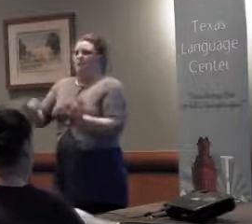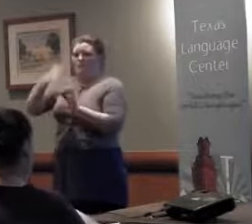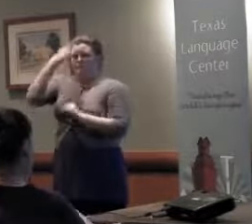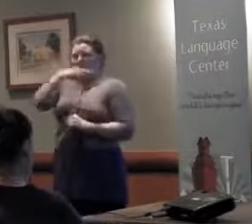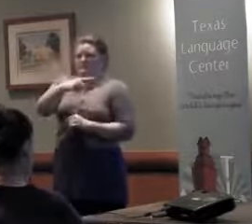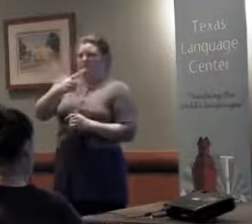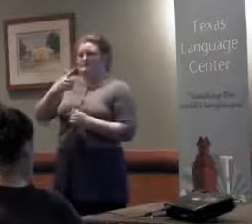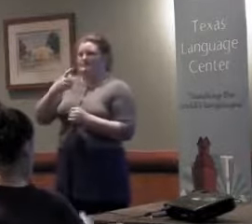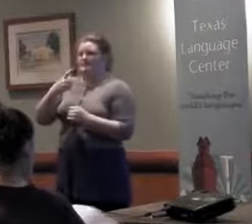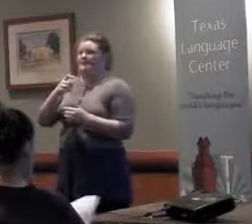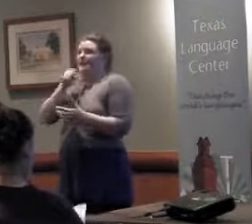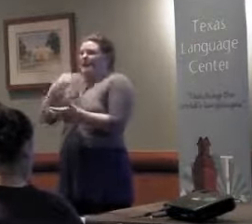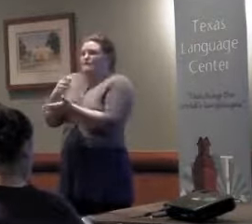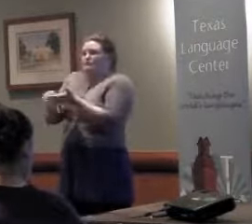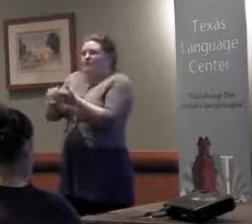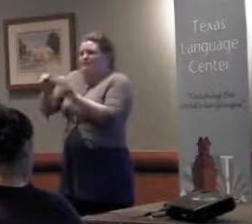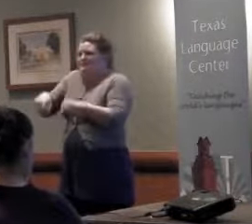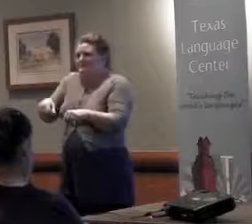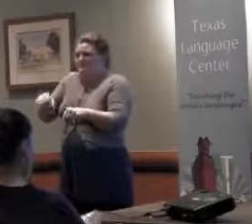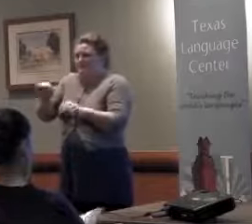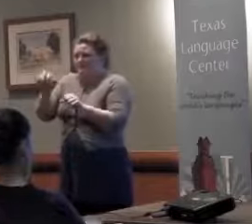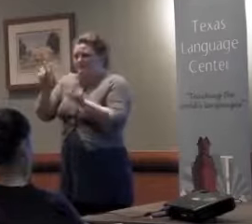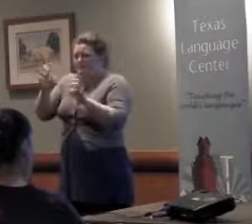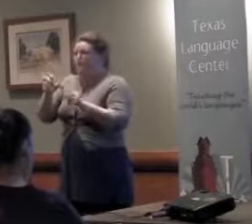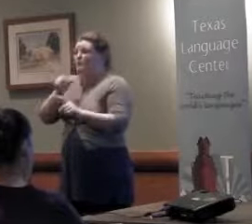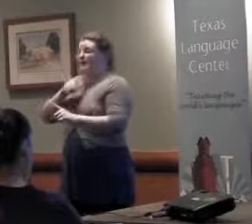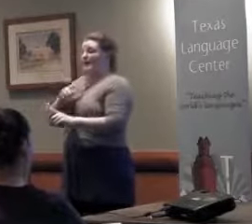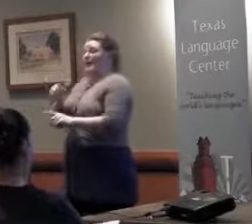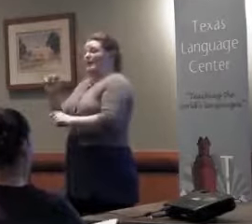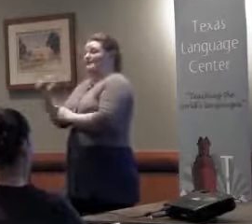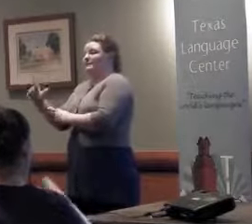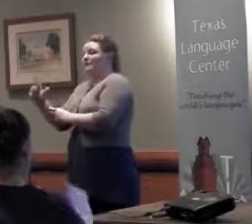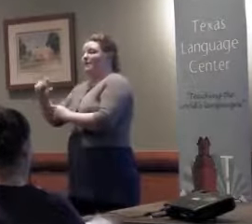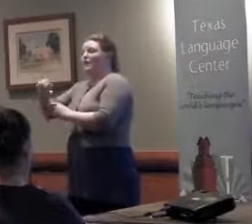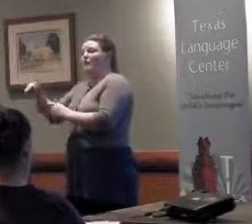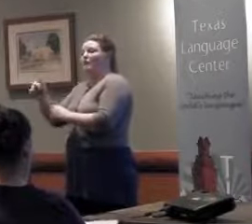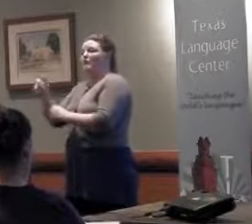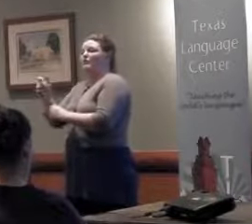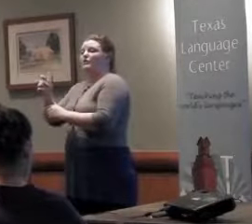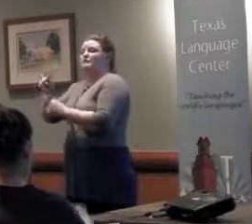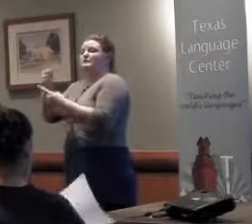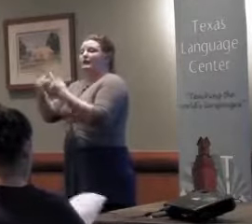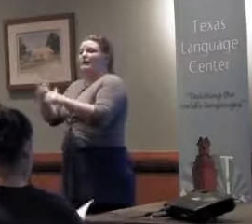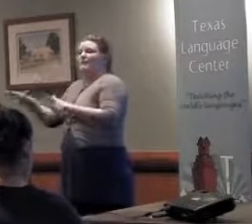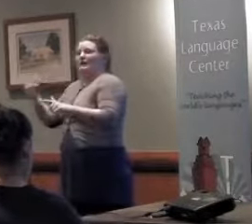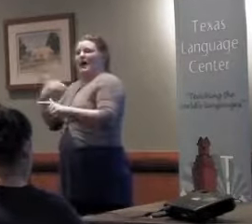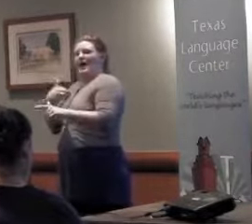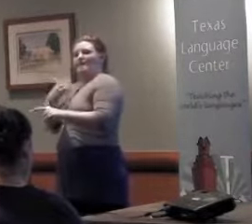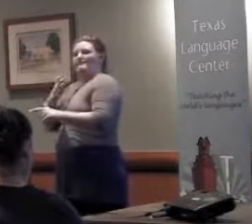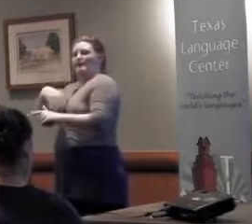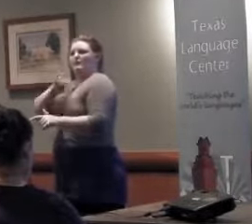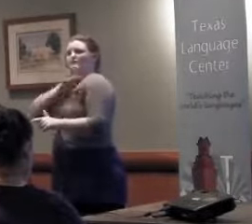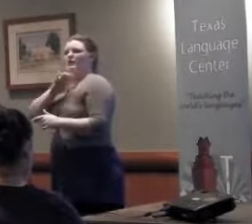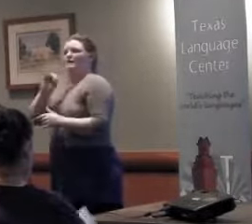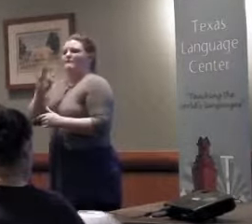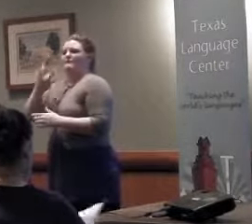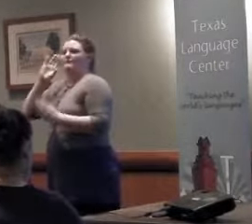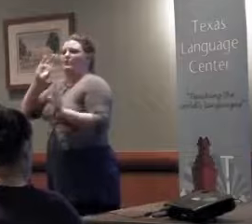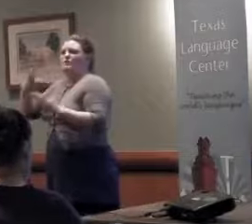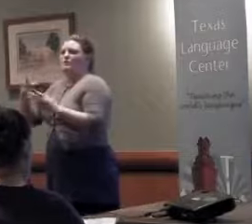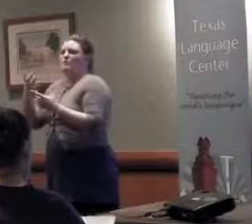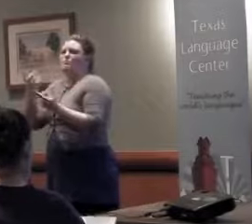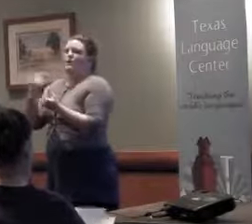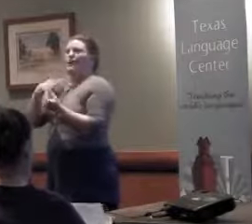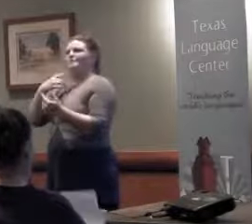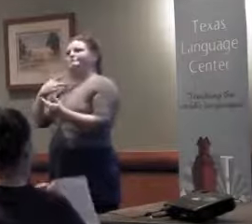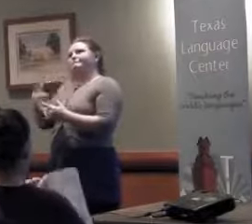having a writing system, is that there are a lot of qualities that ASL and other sign languages have that focus on what I tend to call,